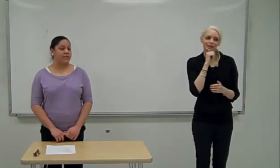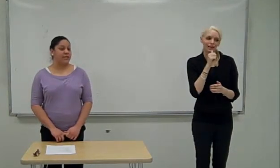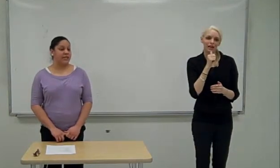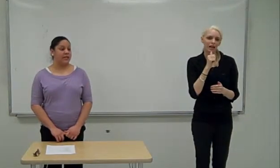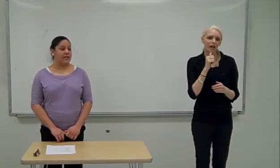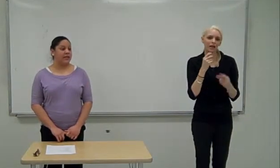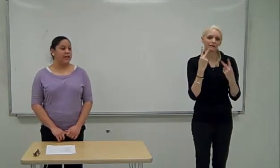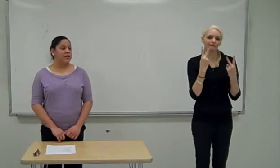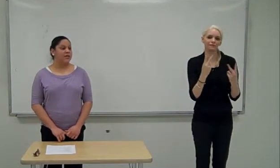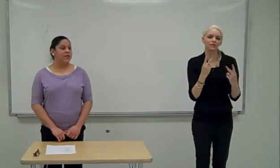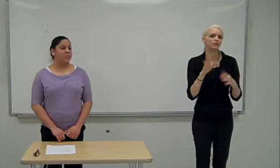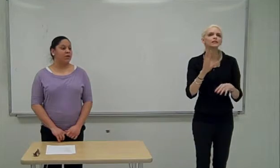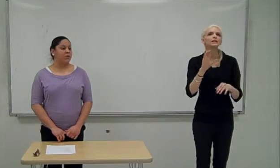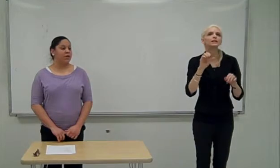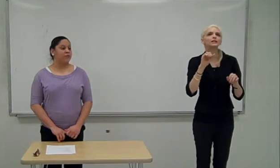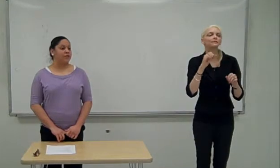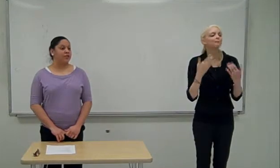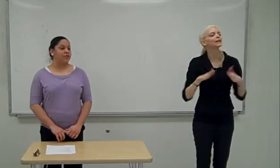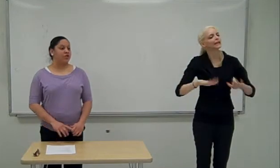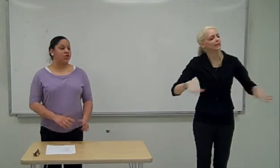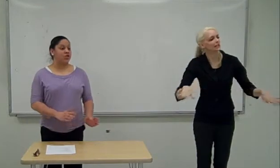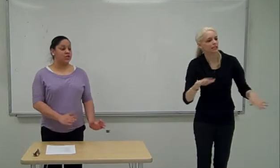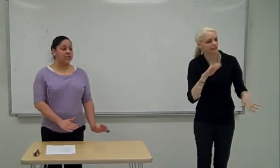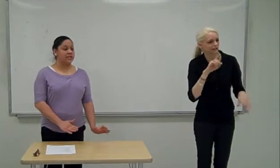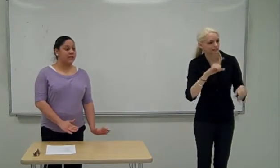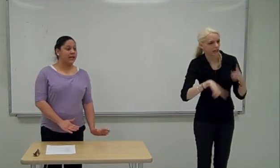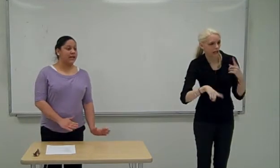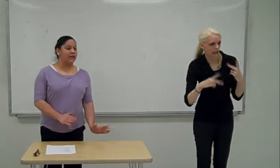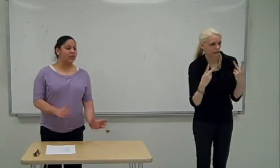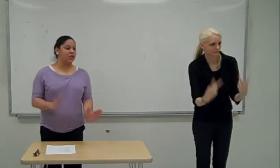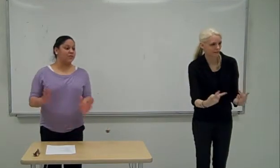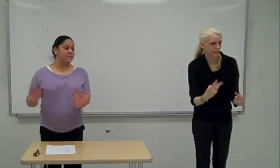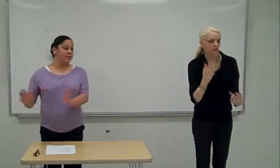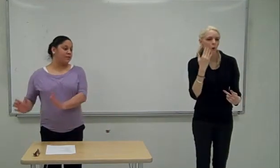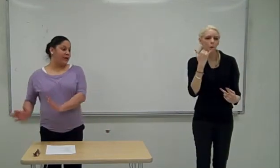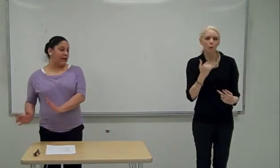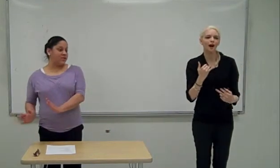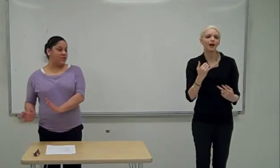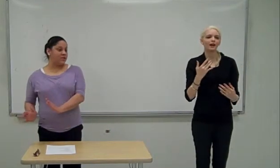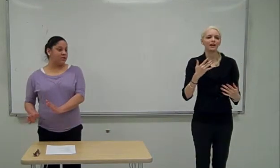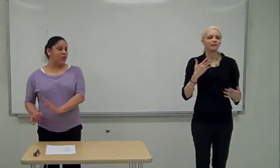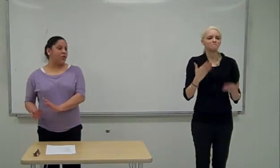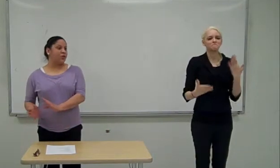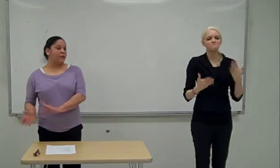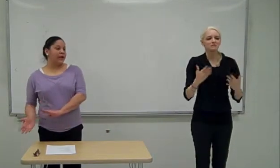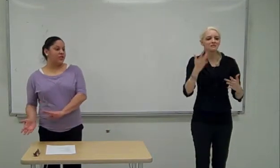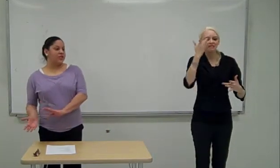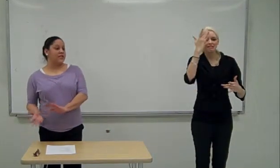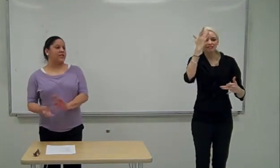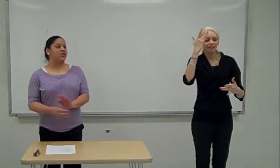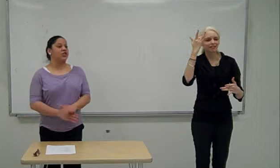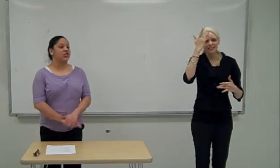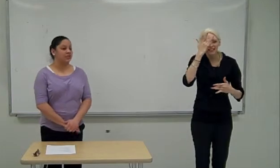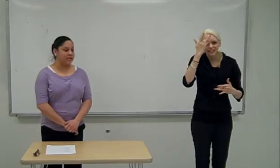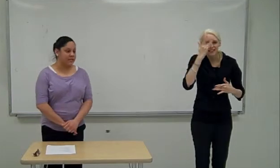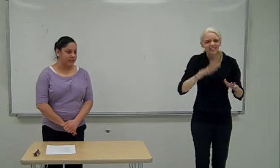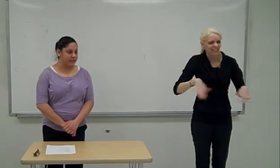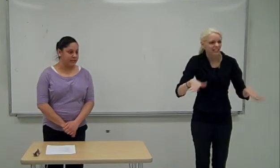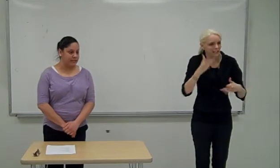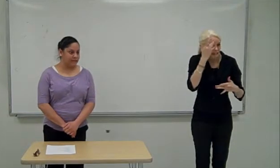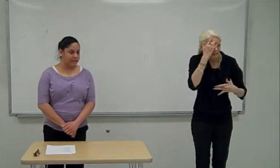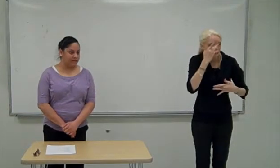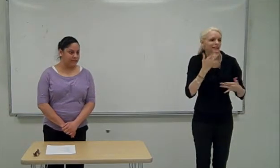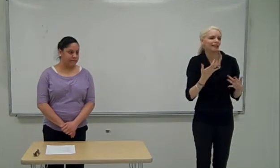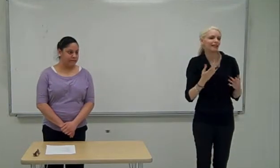of 14, because we don't want to risk the children spreading germs to the patients or the patients getting the children sick.